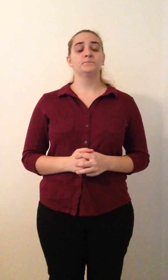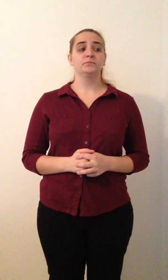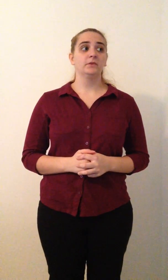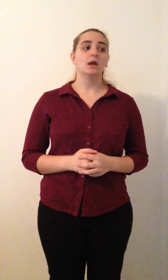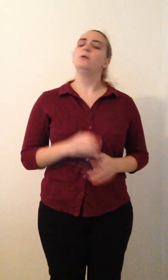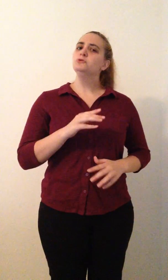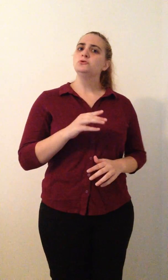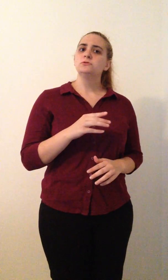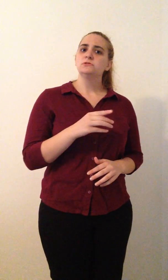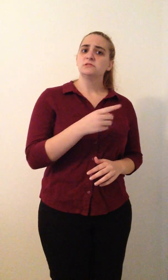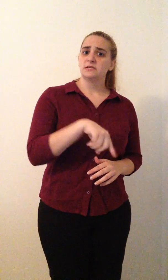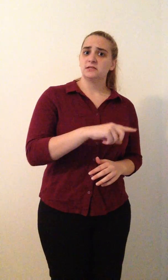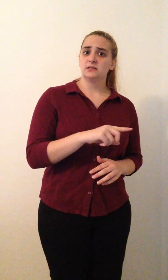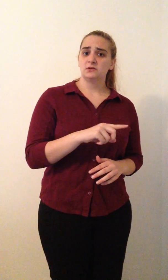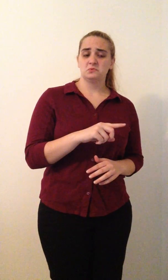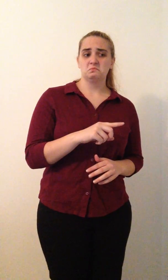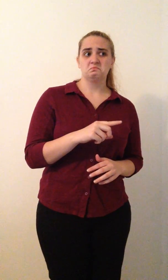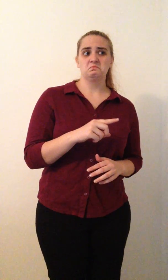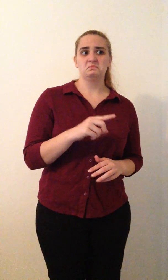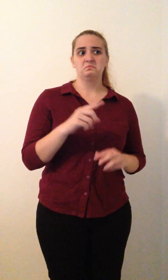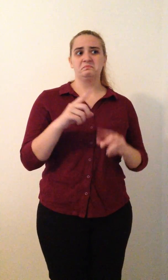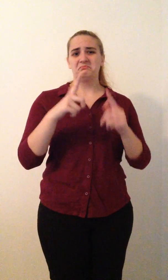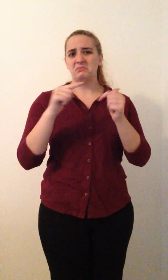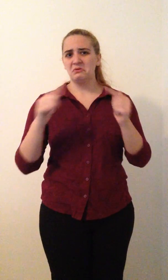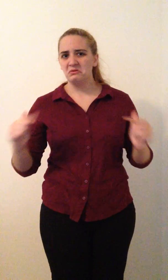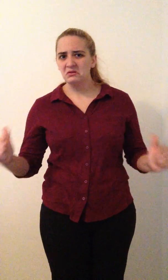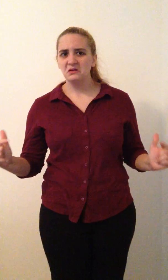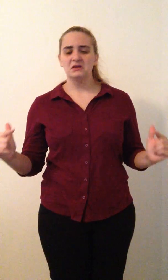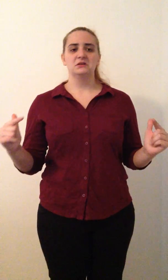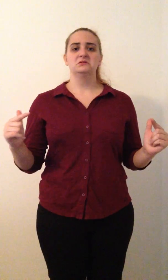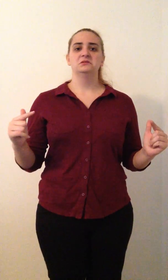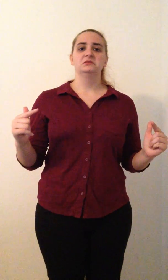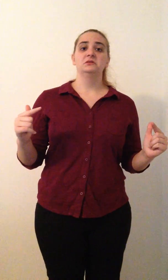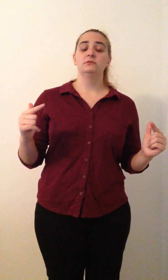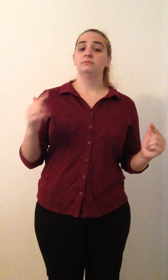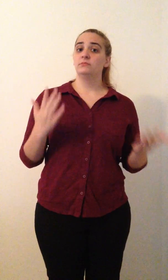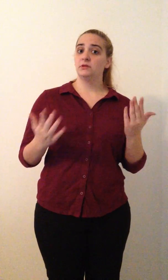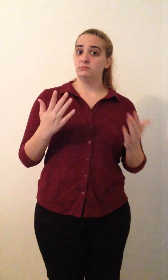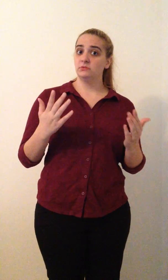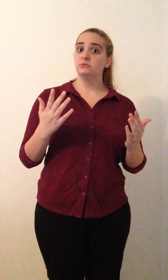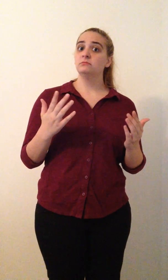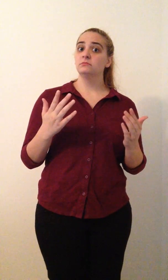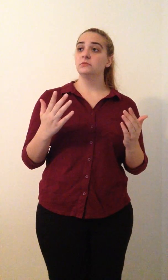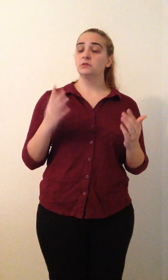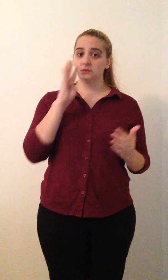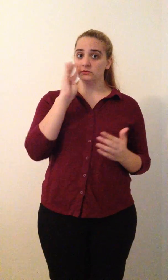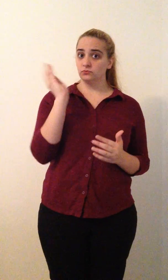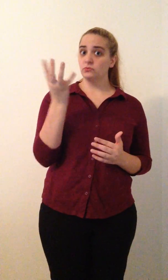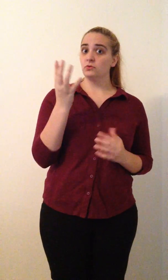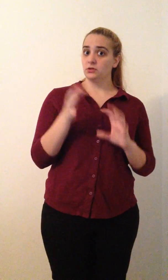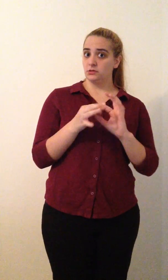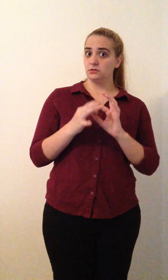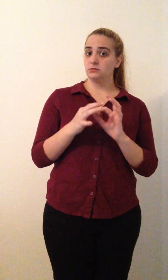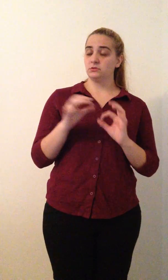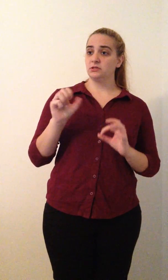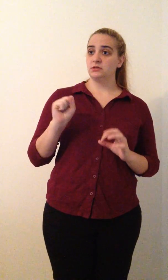different. But they don't understand the source of the problem, and they don't get things fixed because they